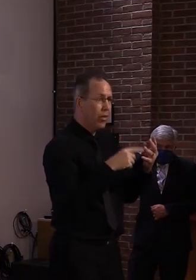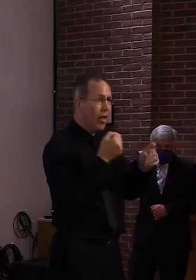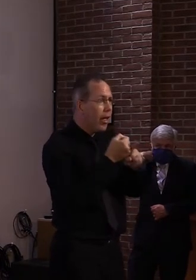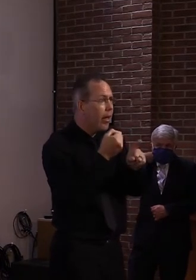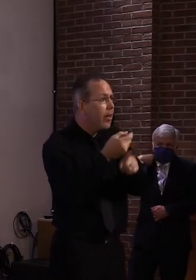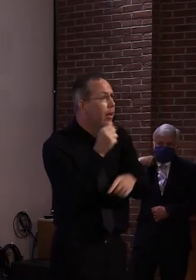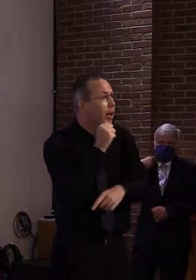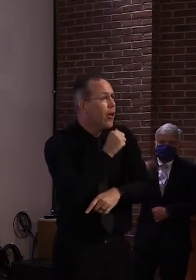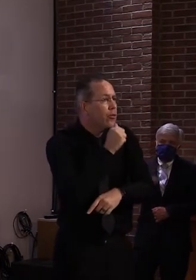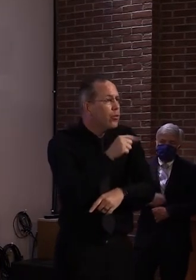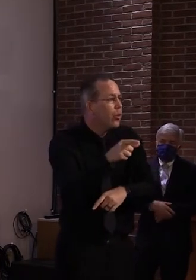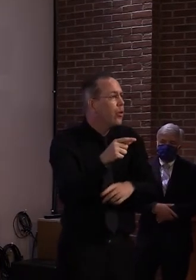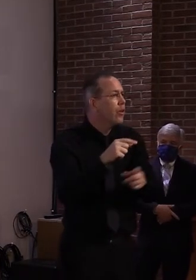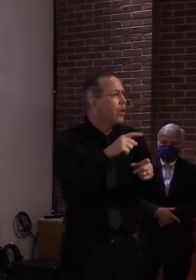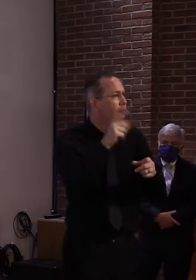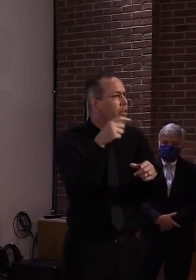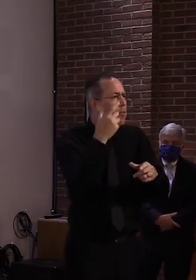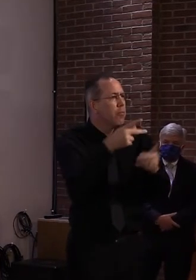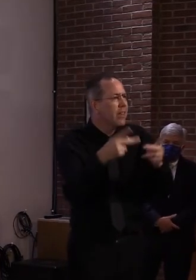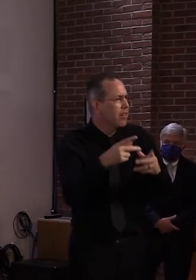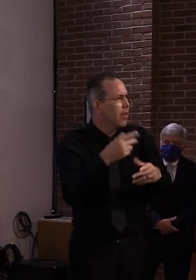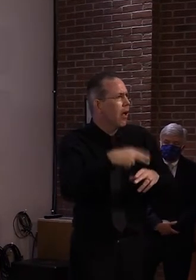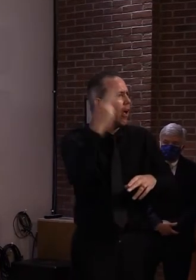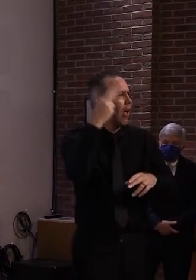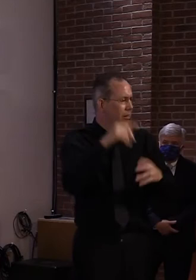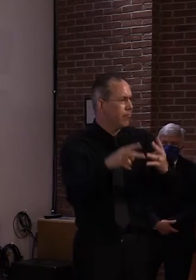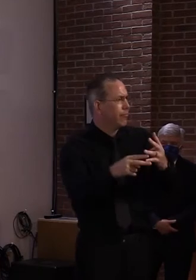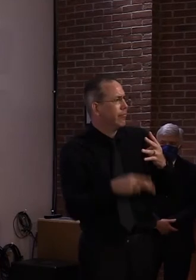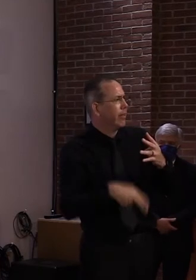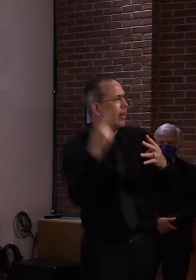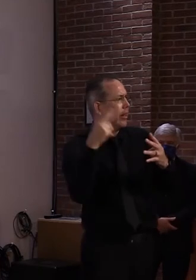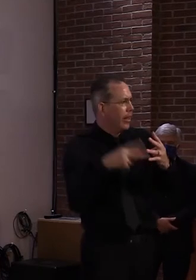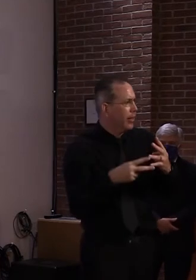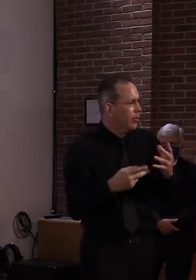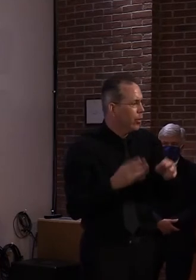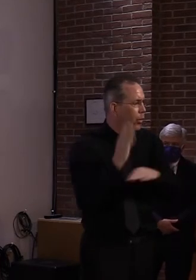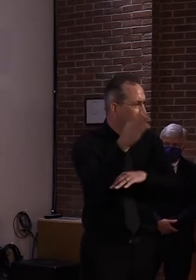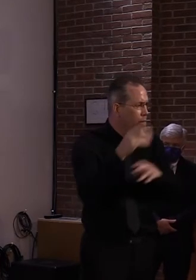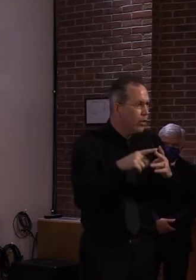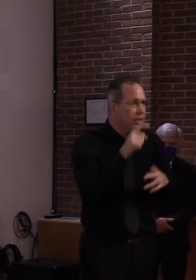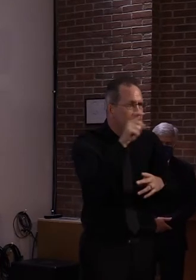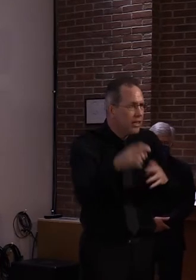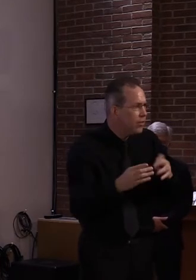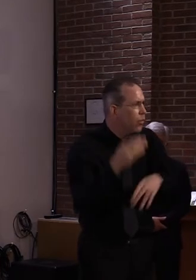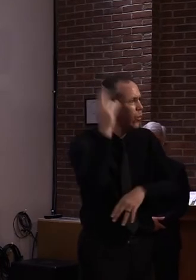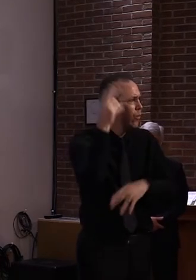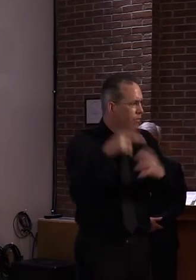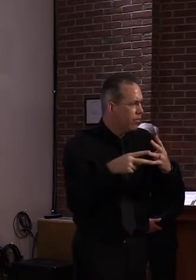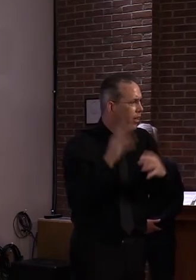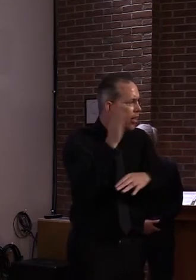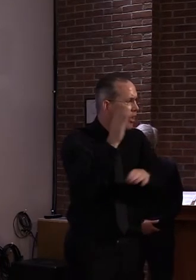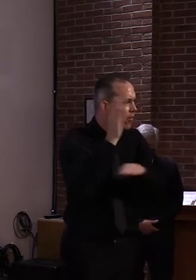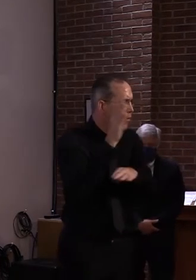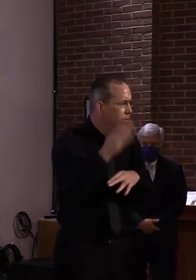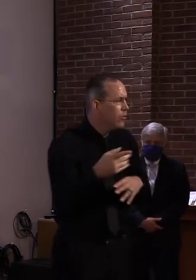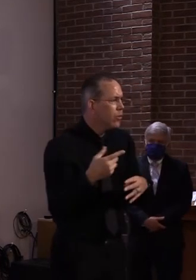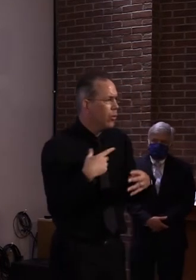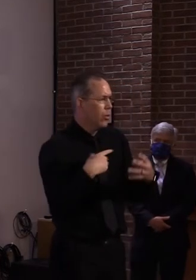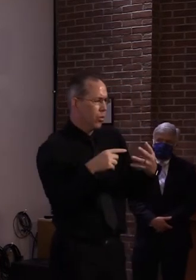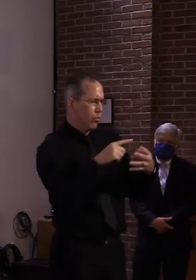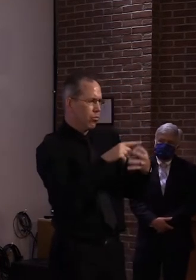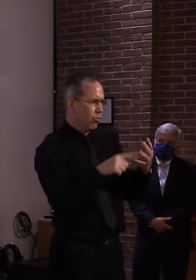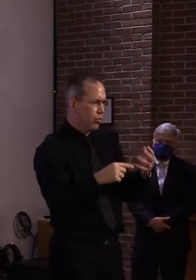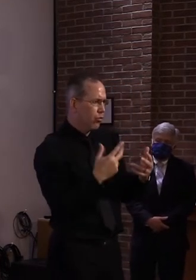I worry about the much more early things, which are on this slide, 1, 2, and 3, because